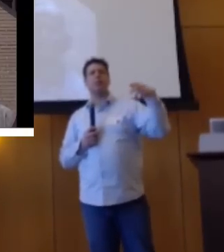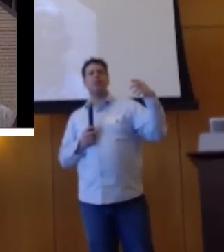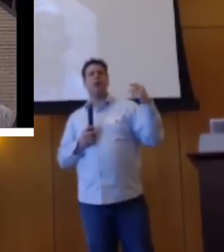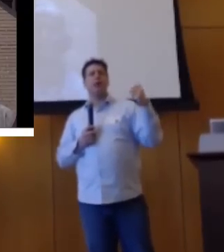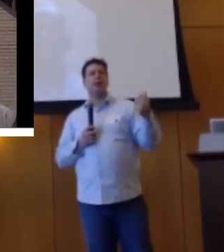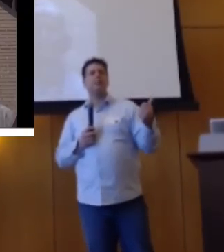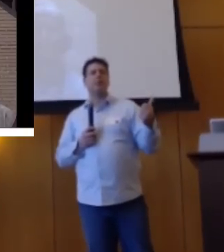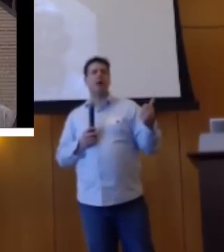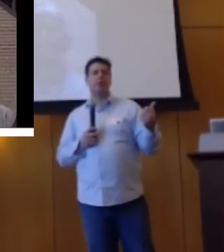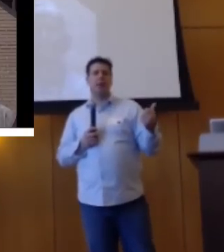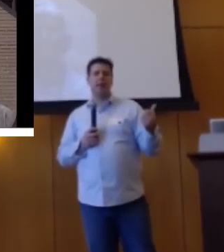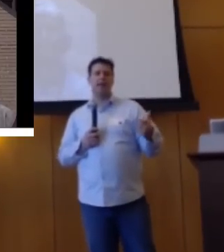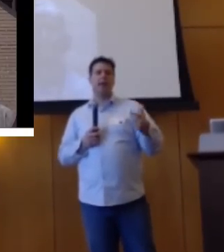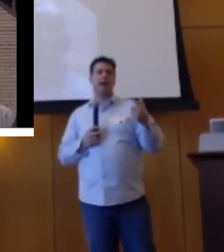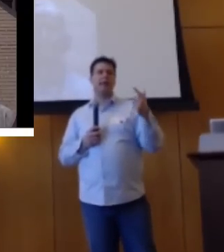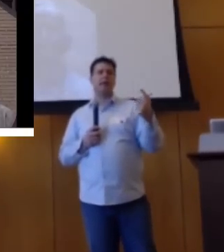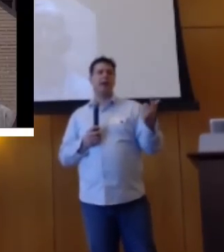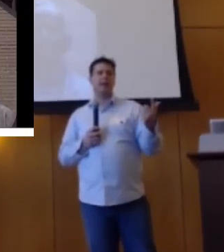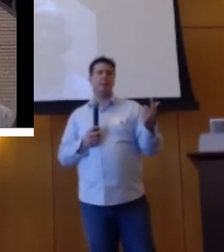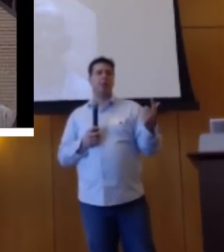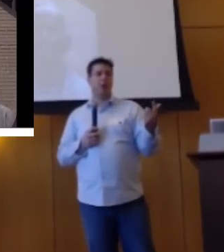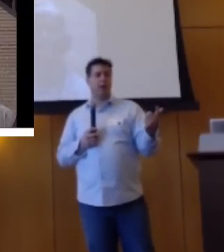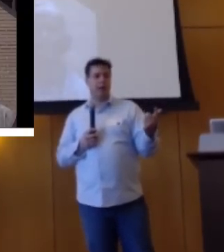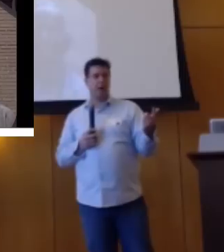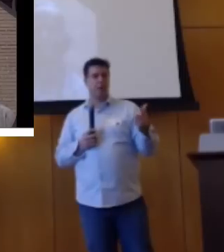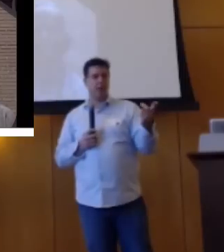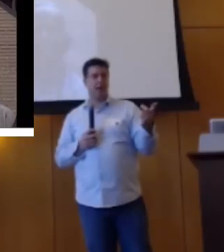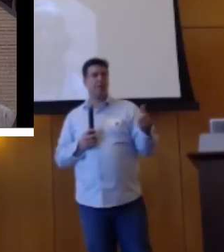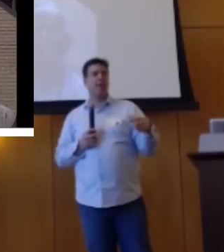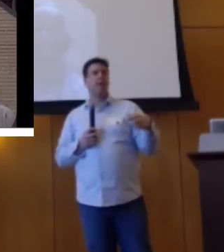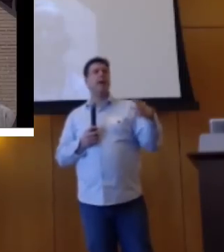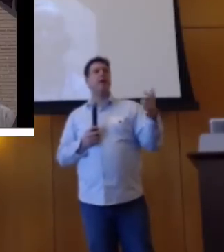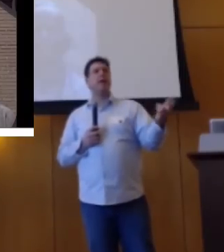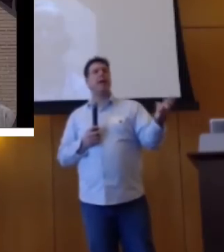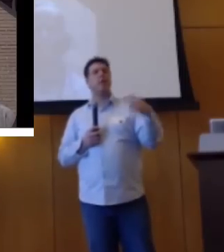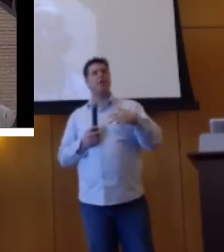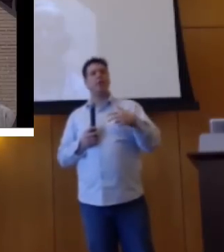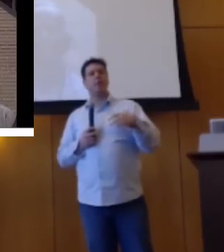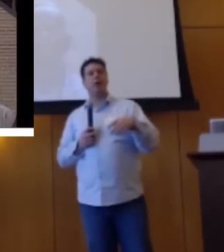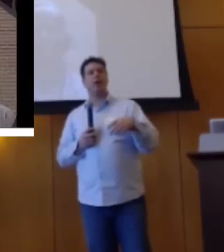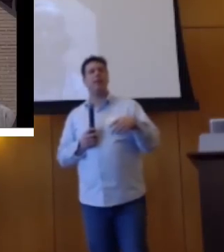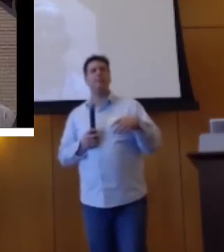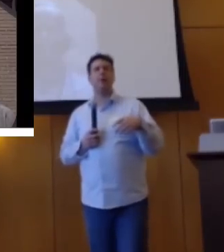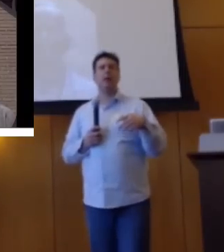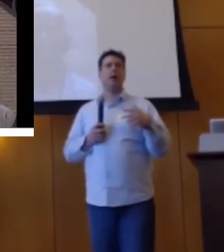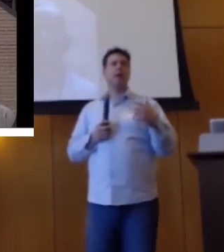with Thomas Gallaudet, and a guy named Laurent Clerc, who was deaf. They came over, Clerc